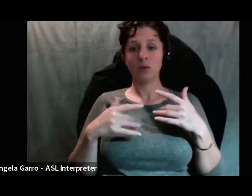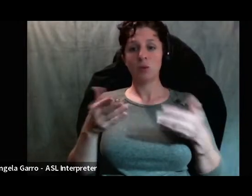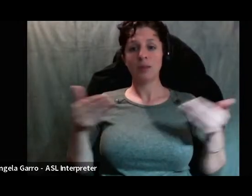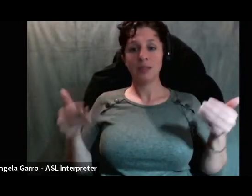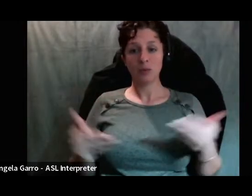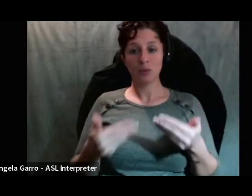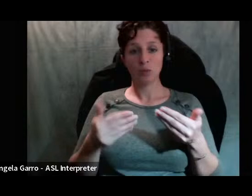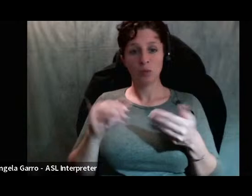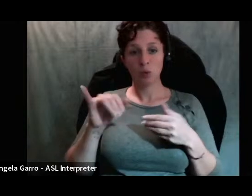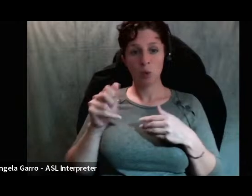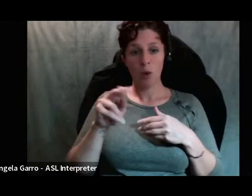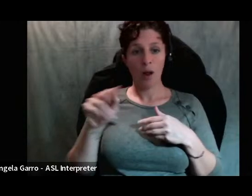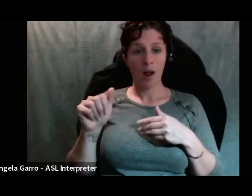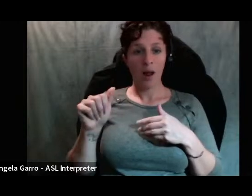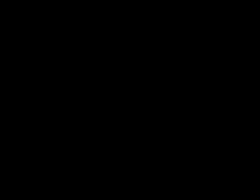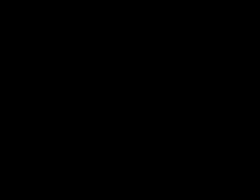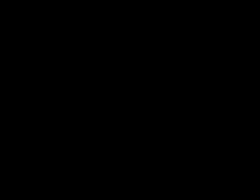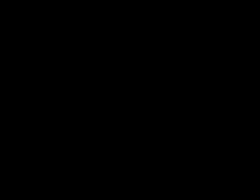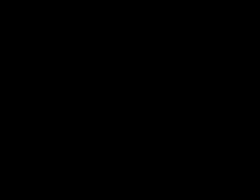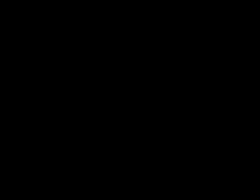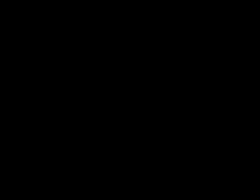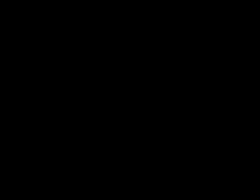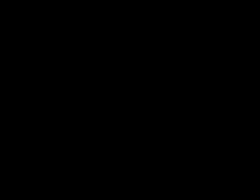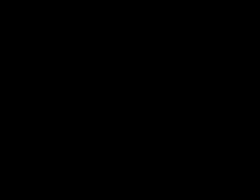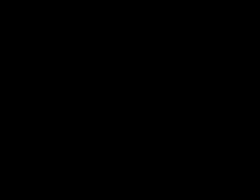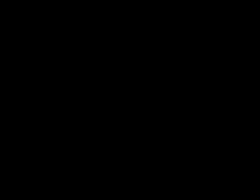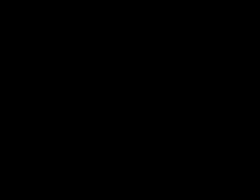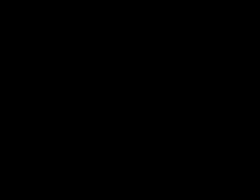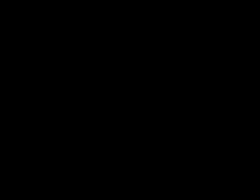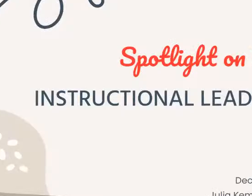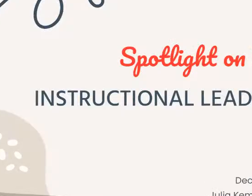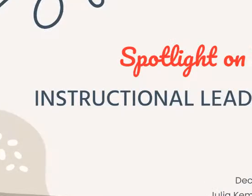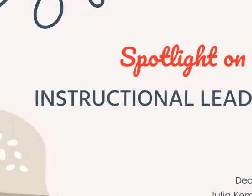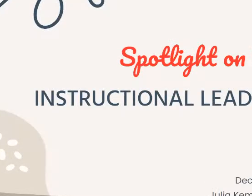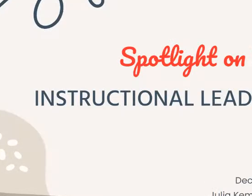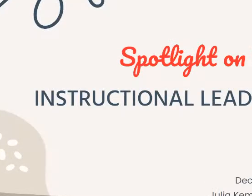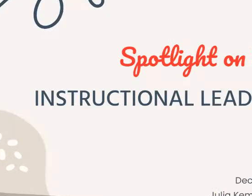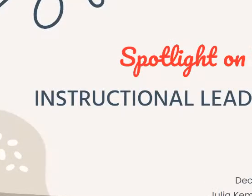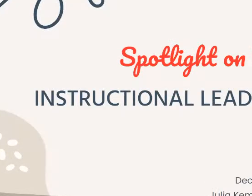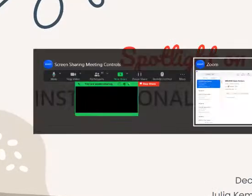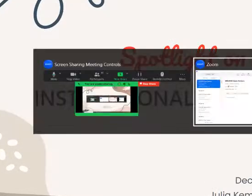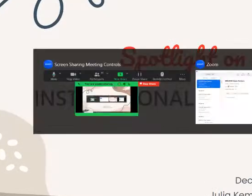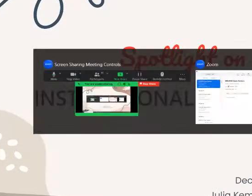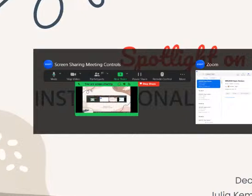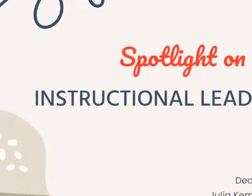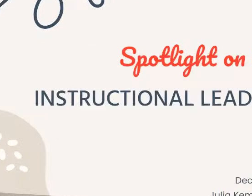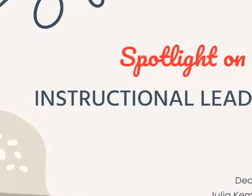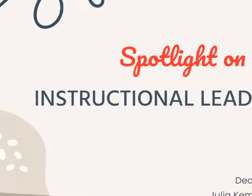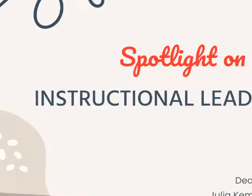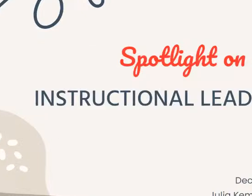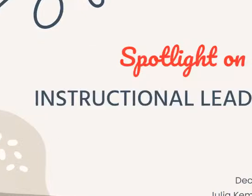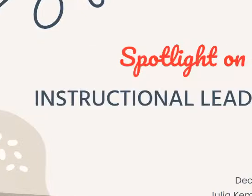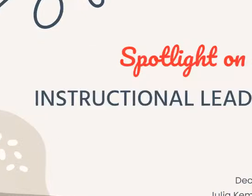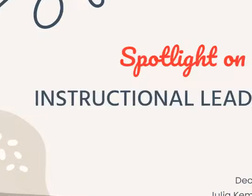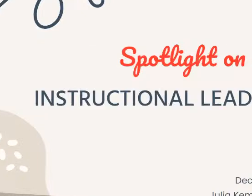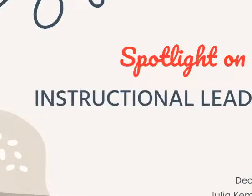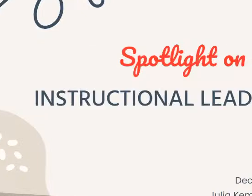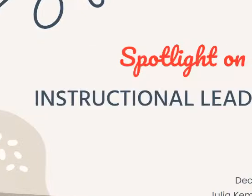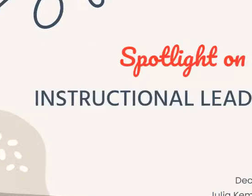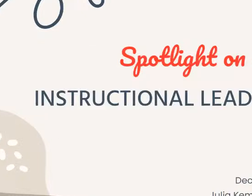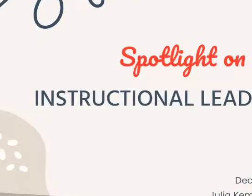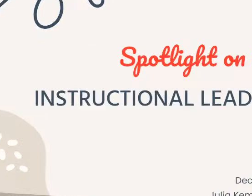Feit, who's our new manager of multilingual learners. And she's going to provide